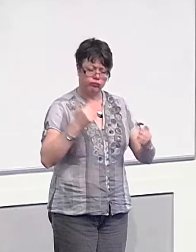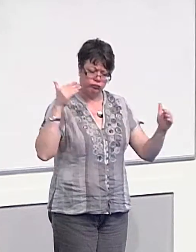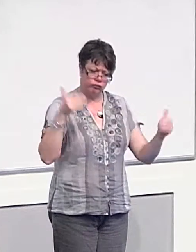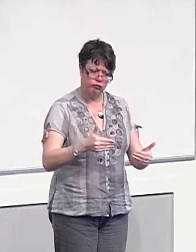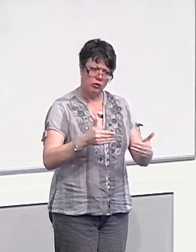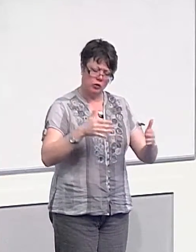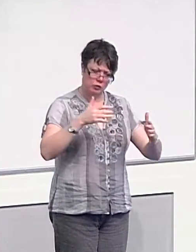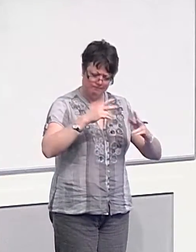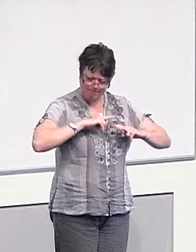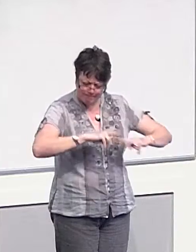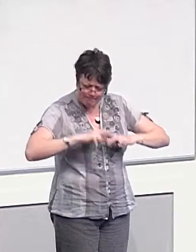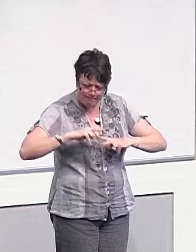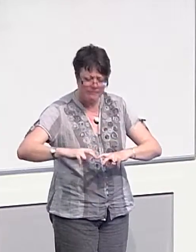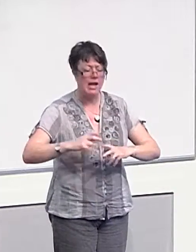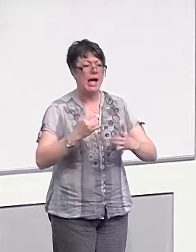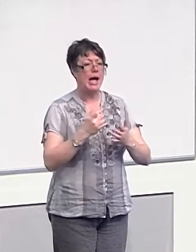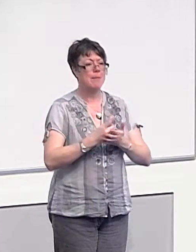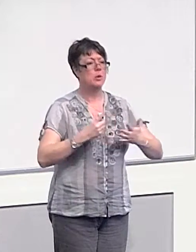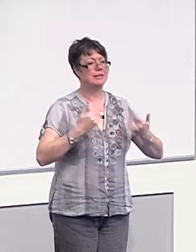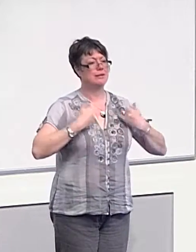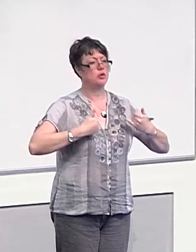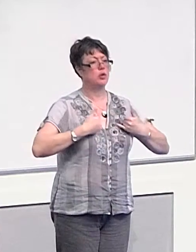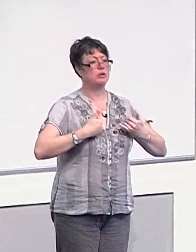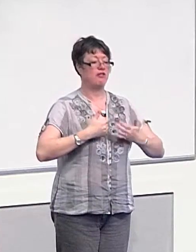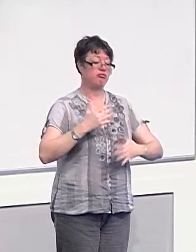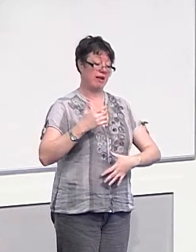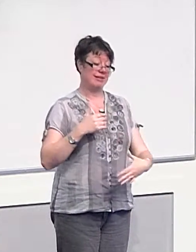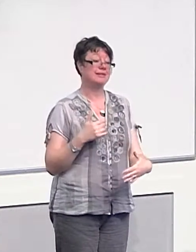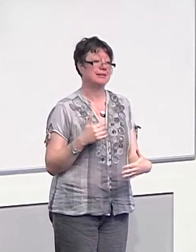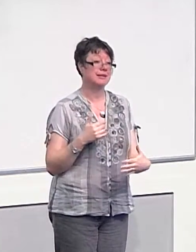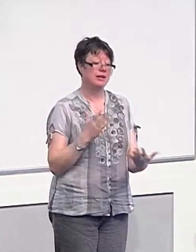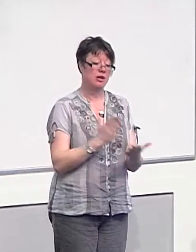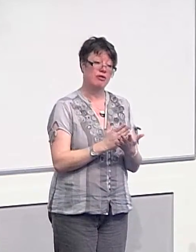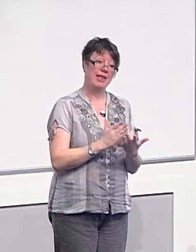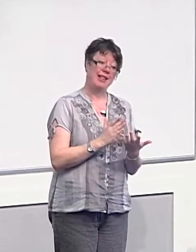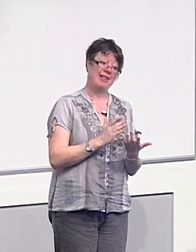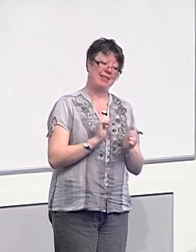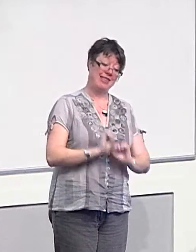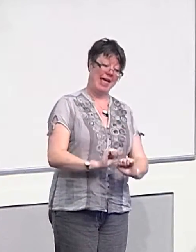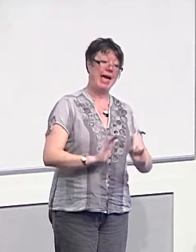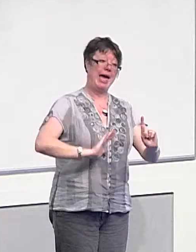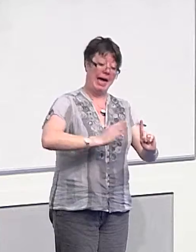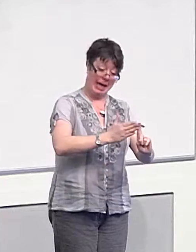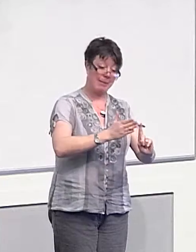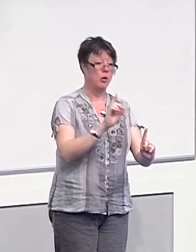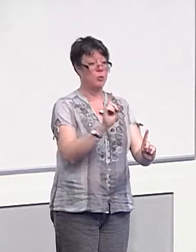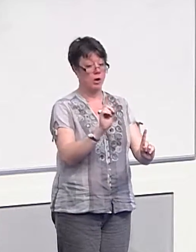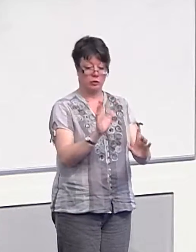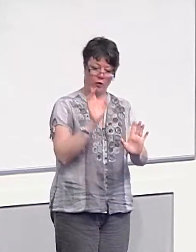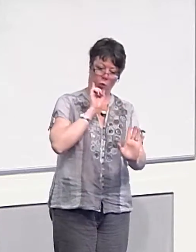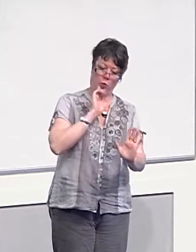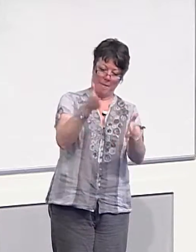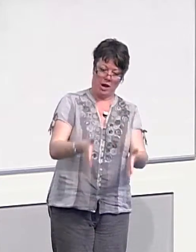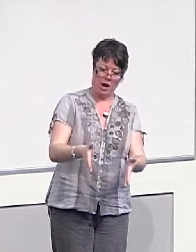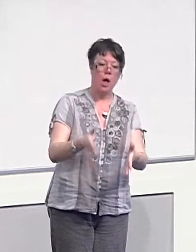of pregnancy. Their goal is to take a woman with those disorders through pregnancy in as